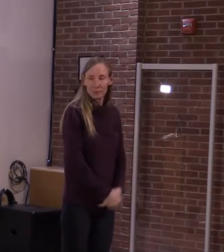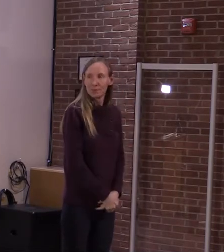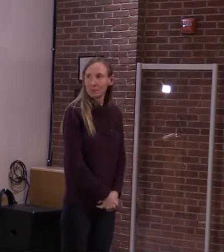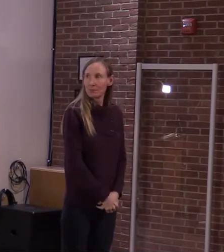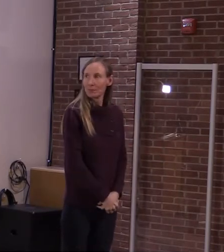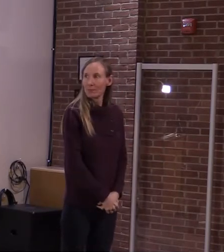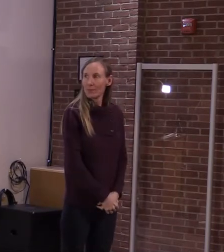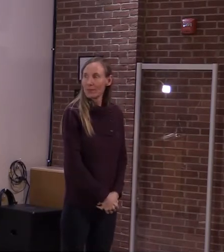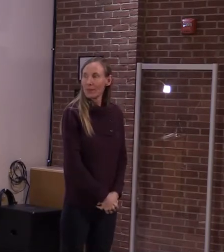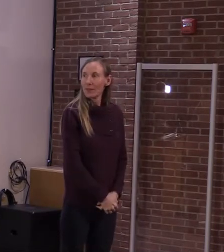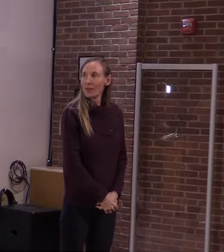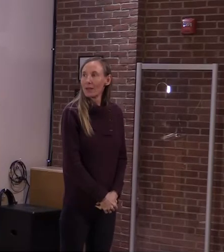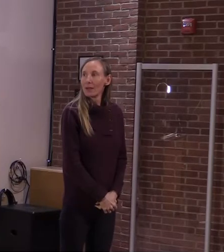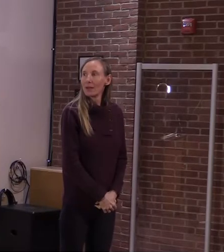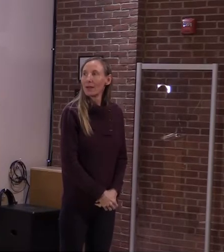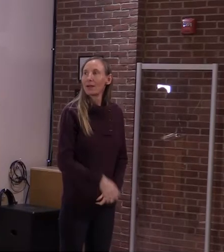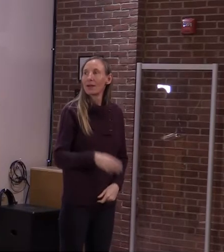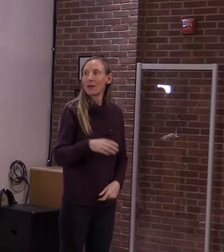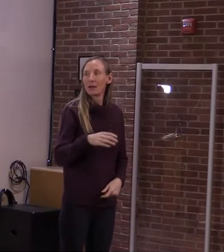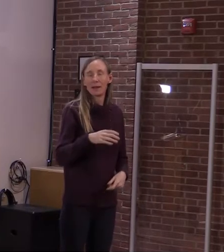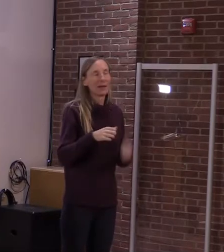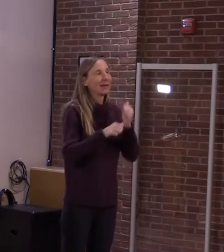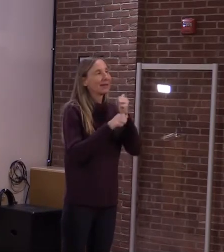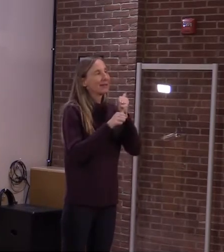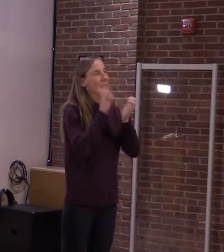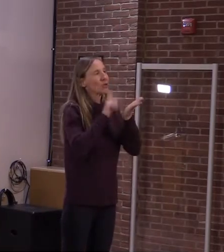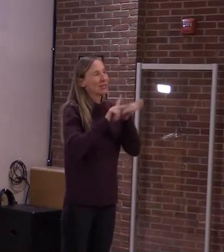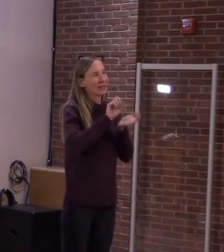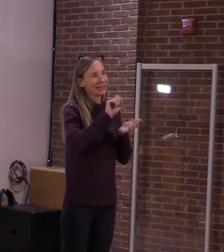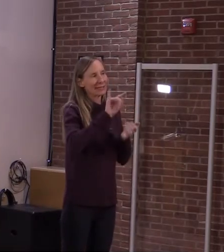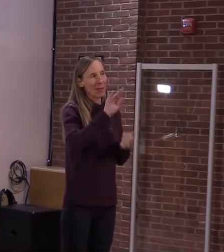Okay. Deputy Secretary Samuelson wanted to say something as well.